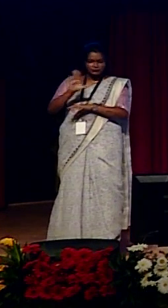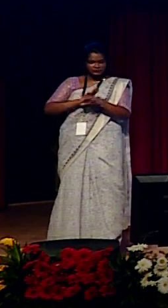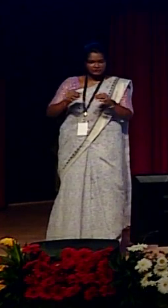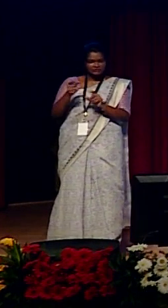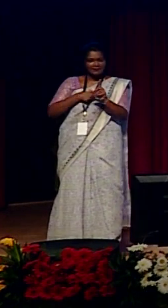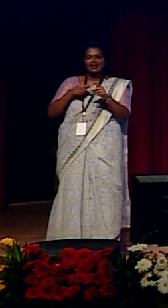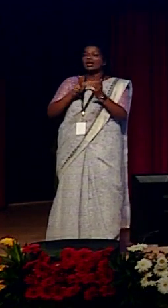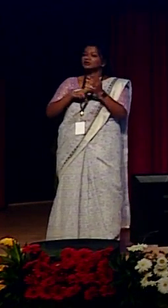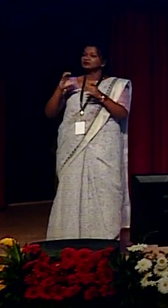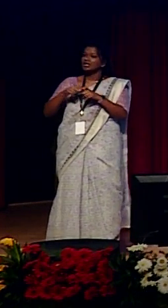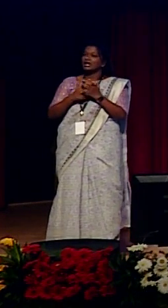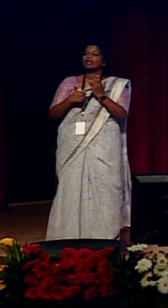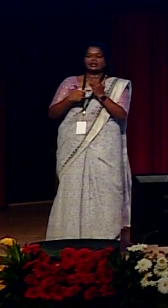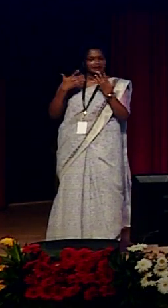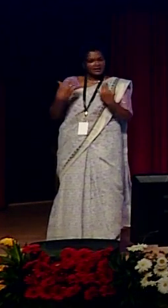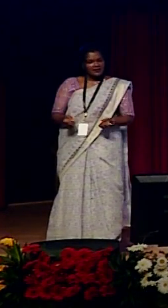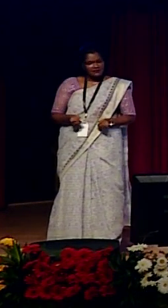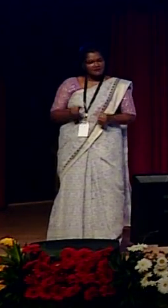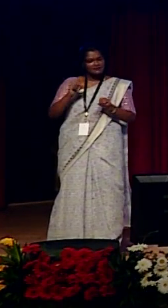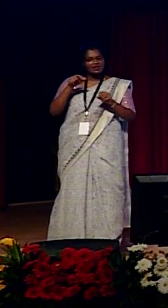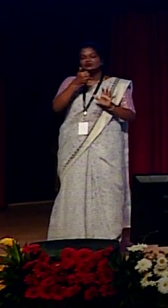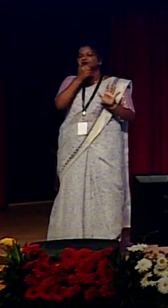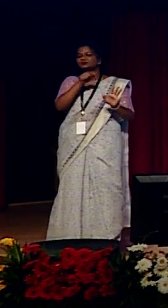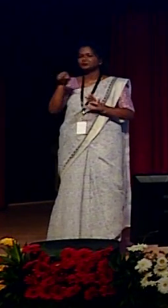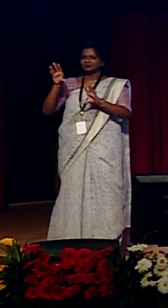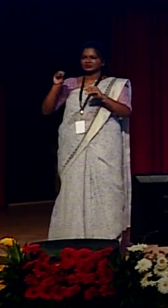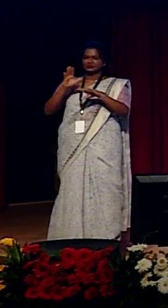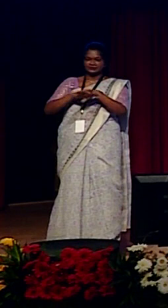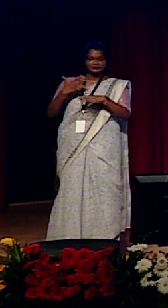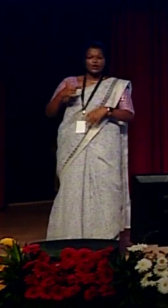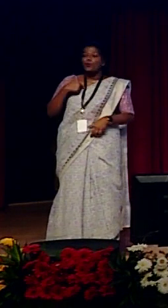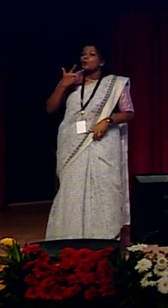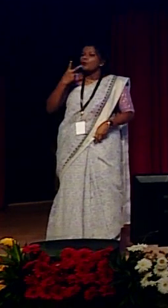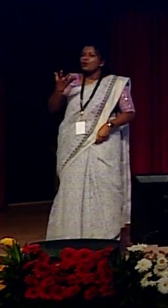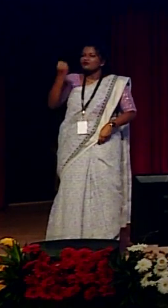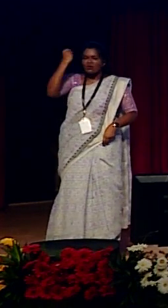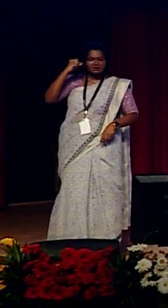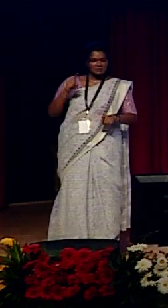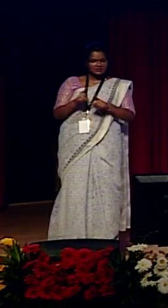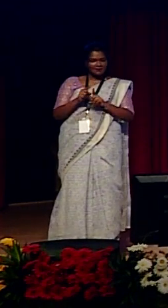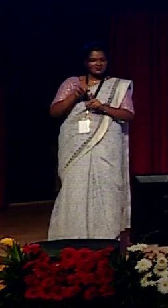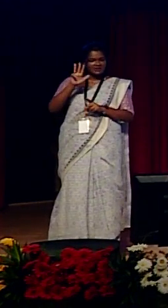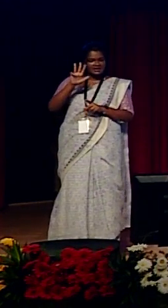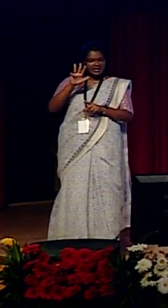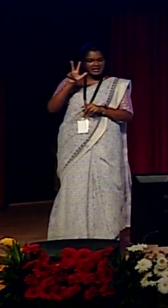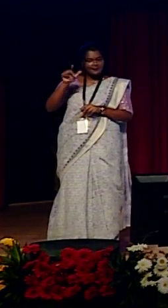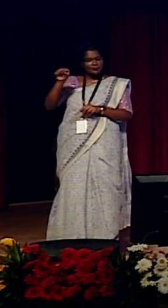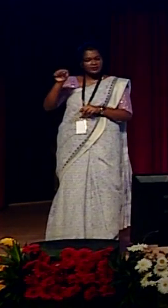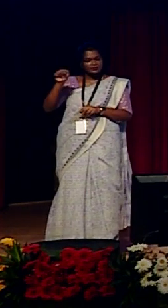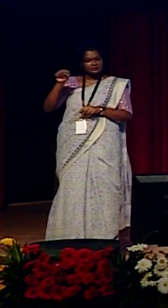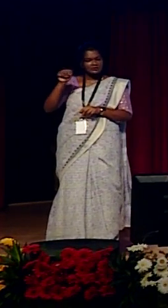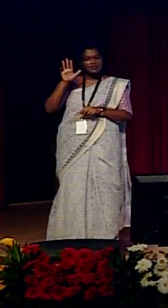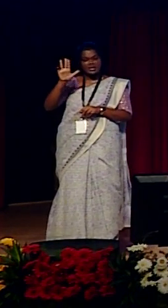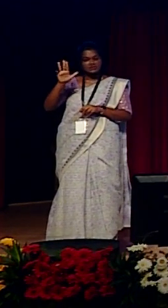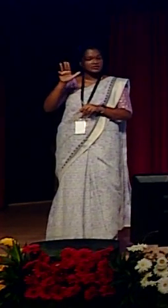by NCRT for grade 6 to 10th. And we found that a massive 98.9%